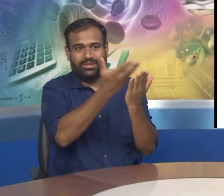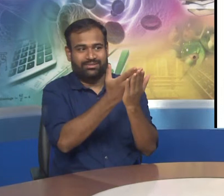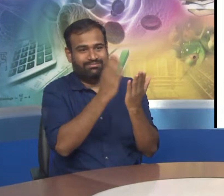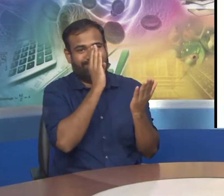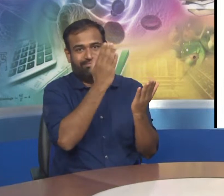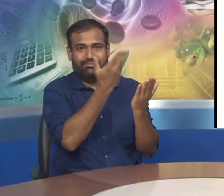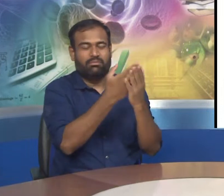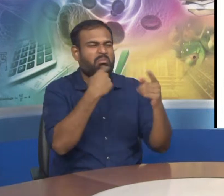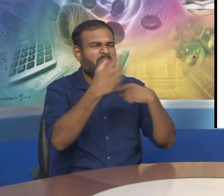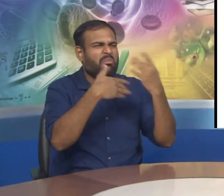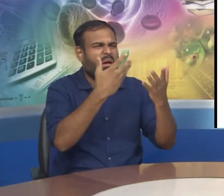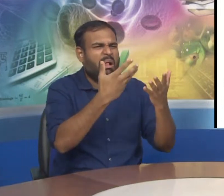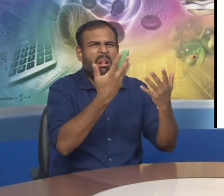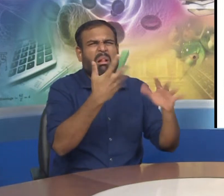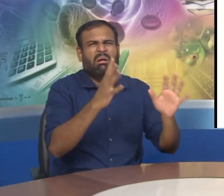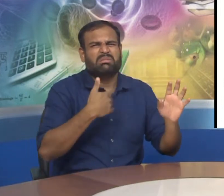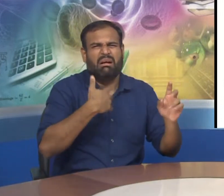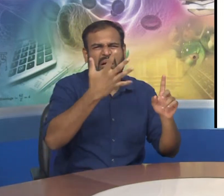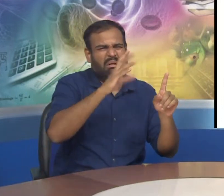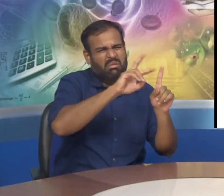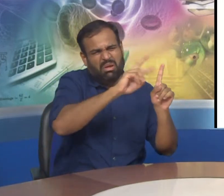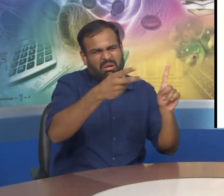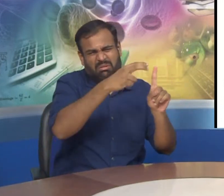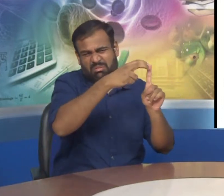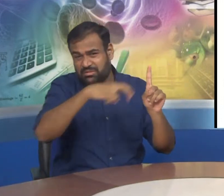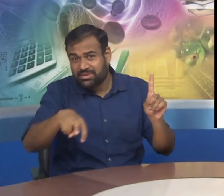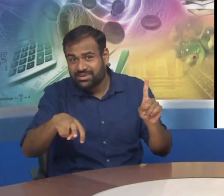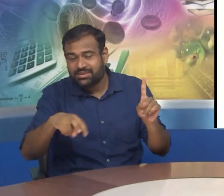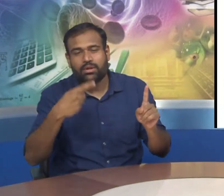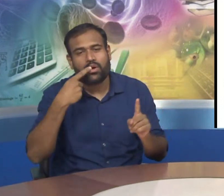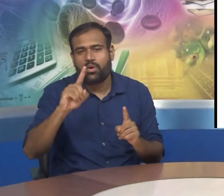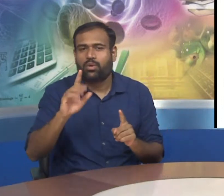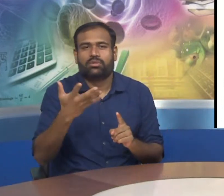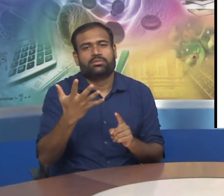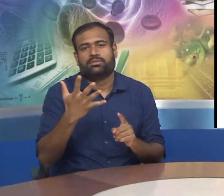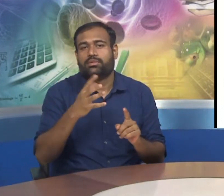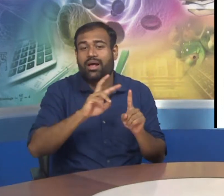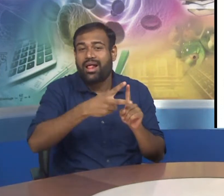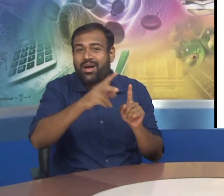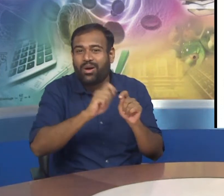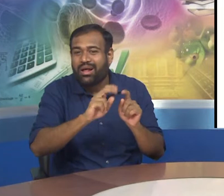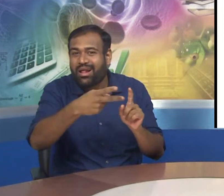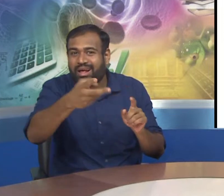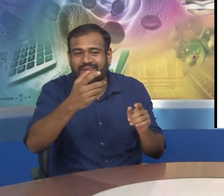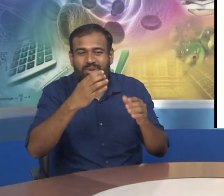It also means that such cases cannot be initiated in any other court.